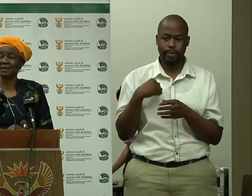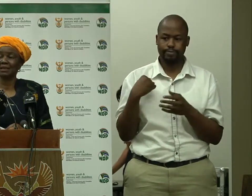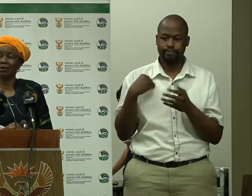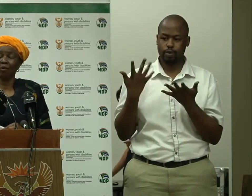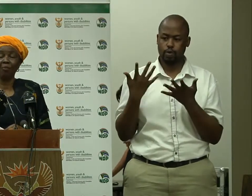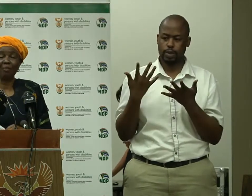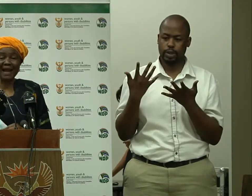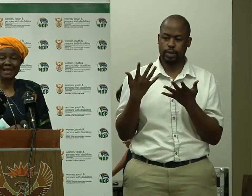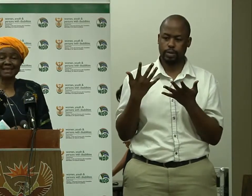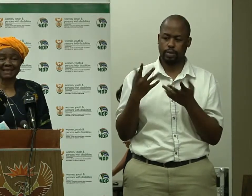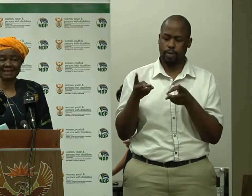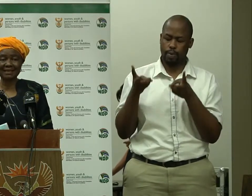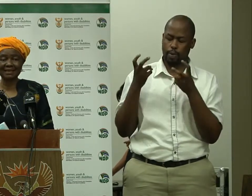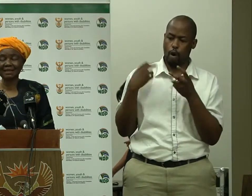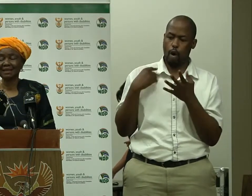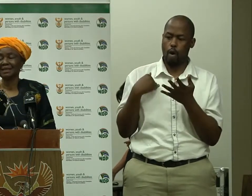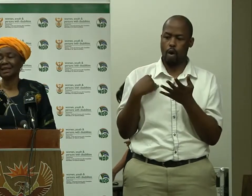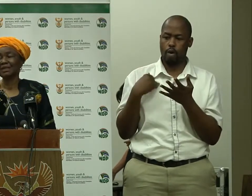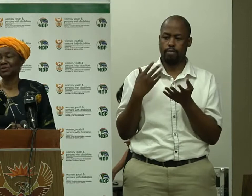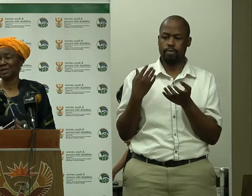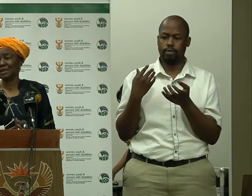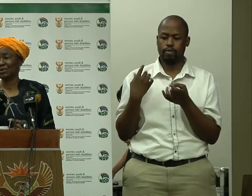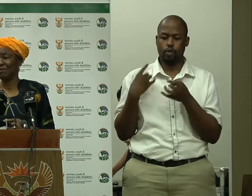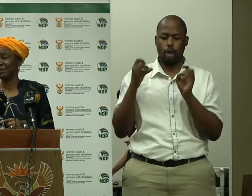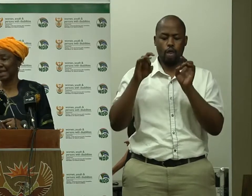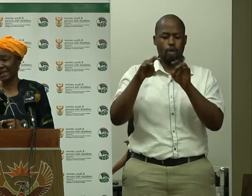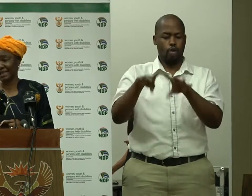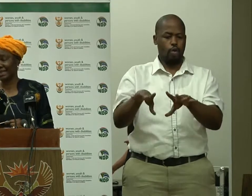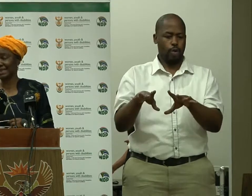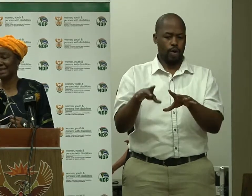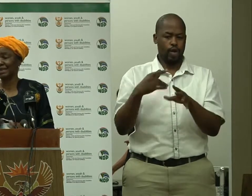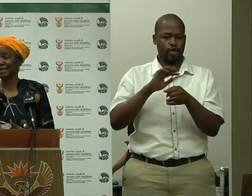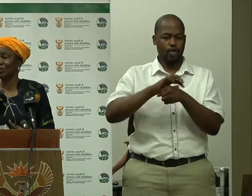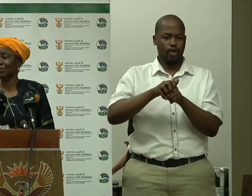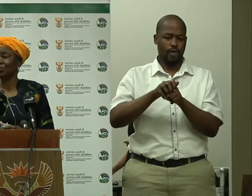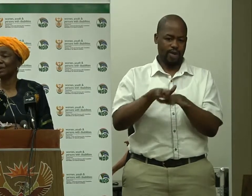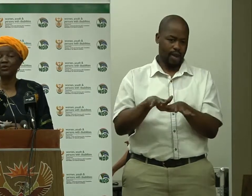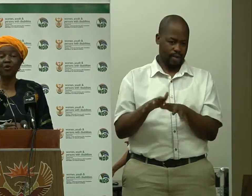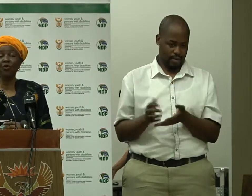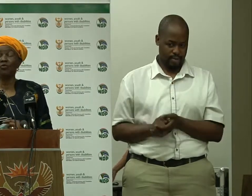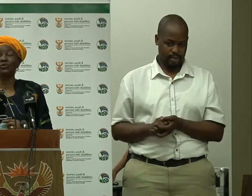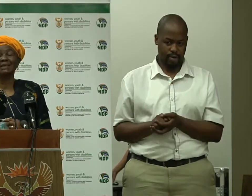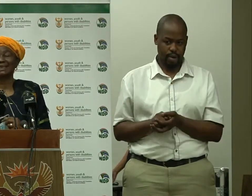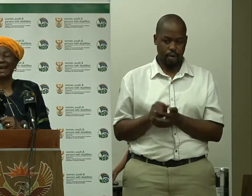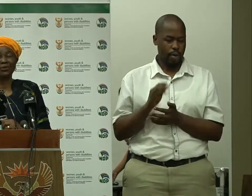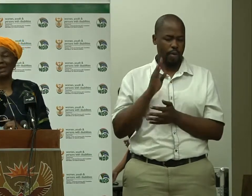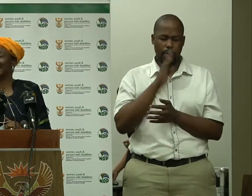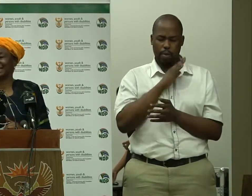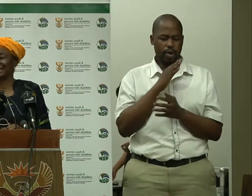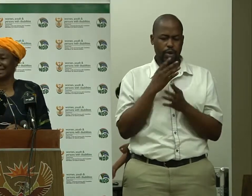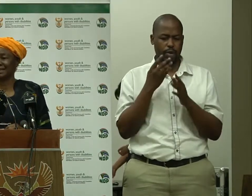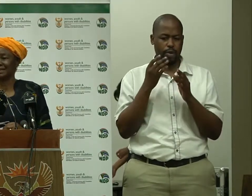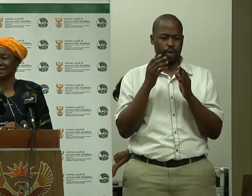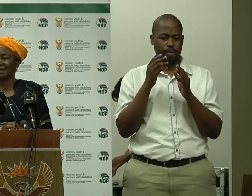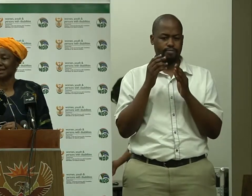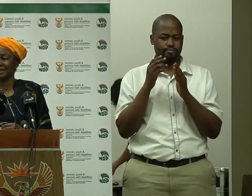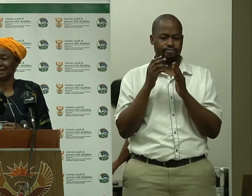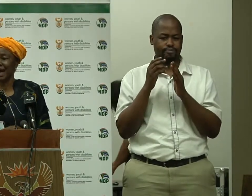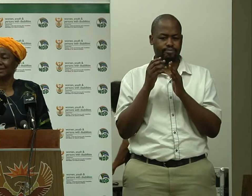exposed or plunged into this COVID-19 with no